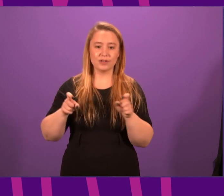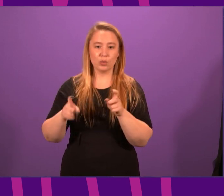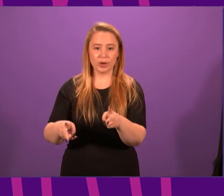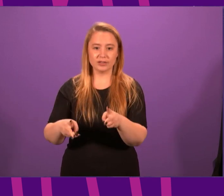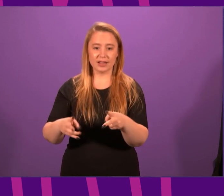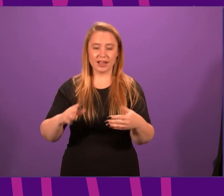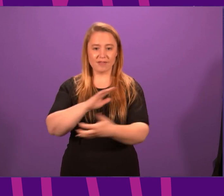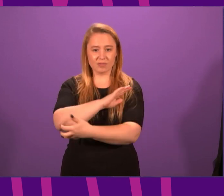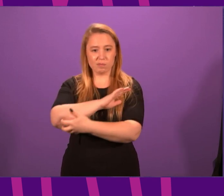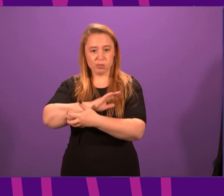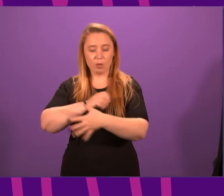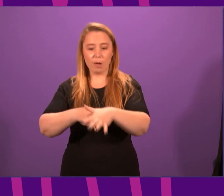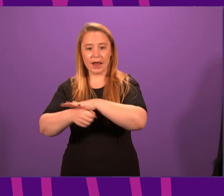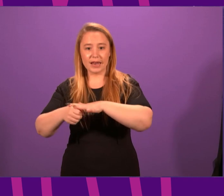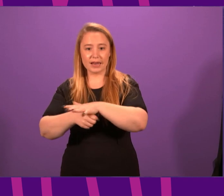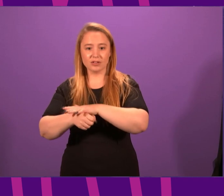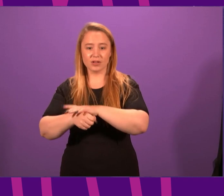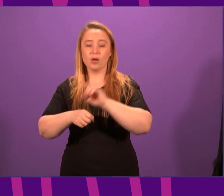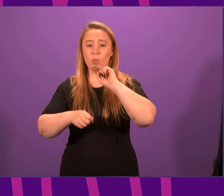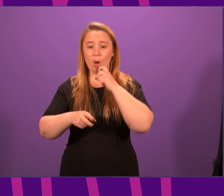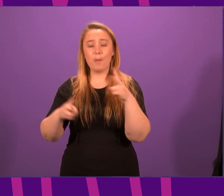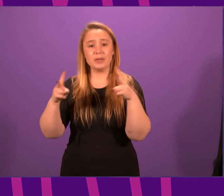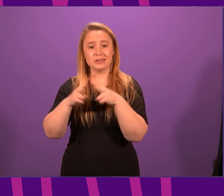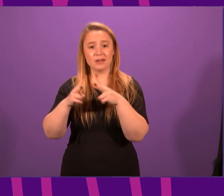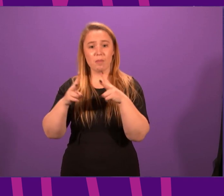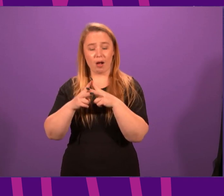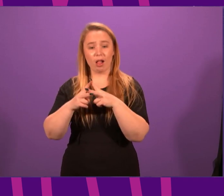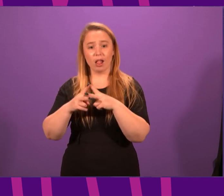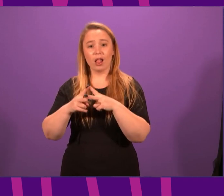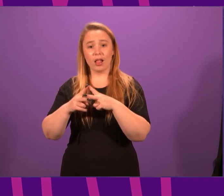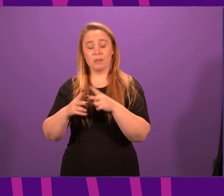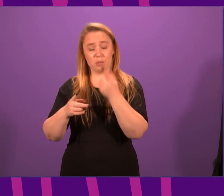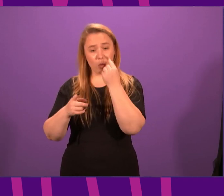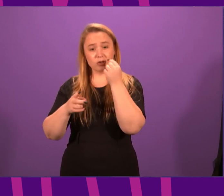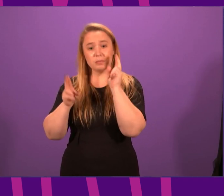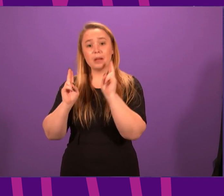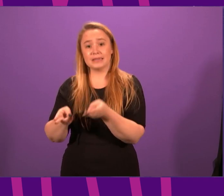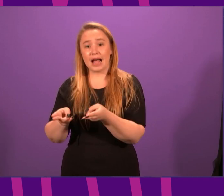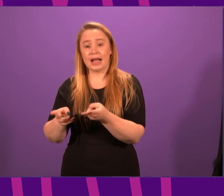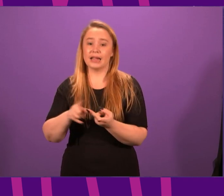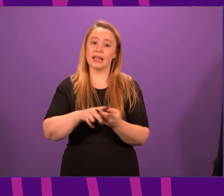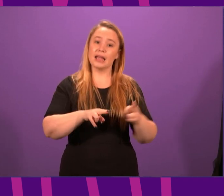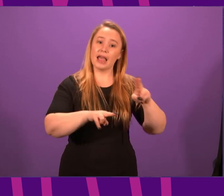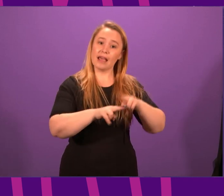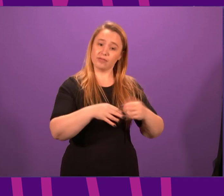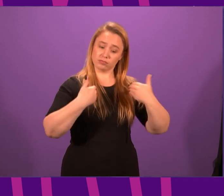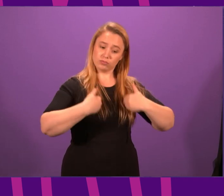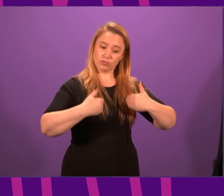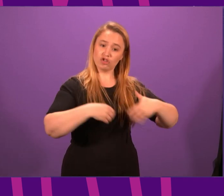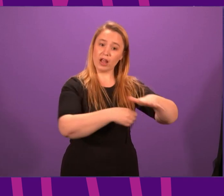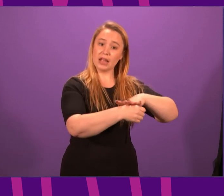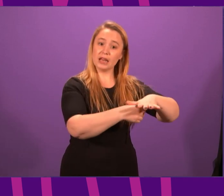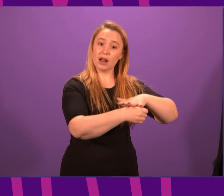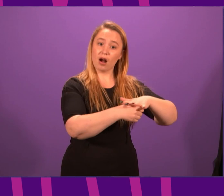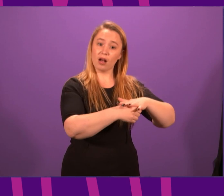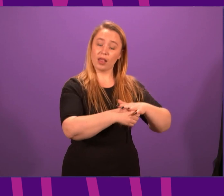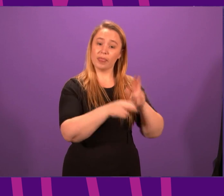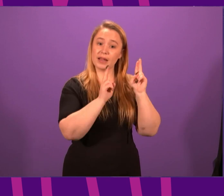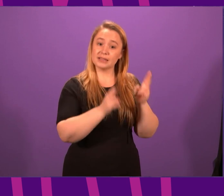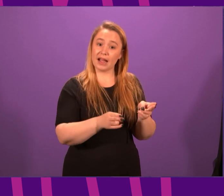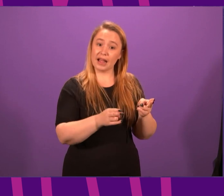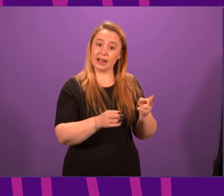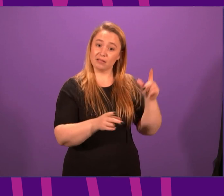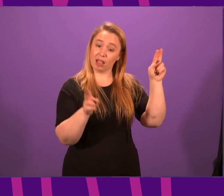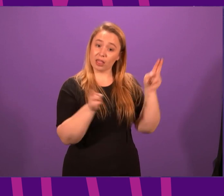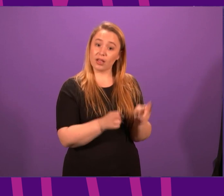deprived communities are more than twice as likely to die with COVID than those living in the least deprived. So I